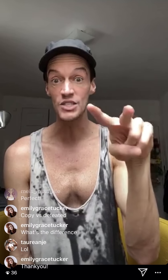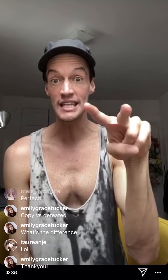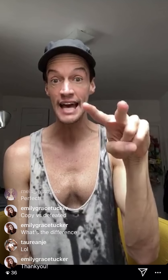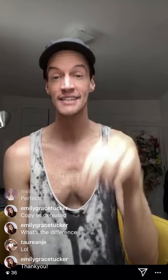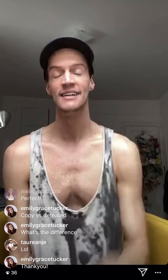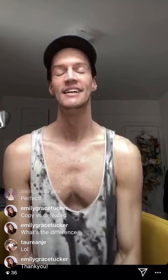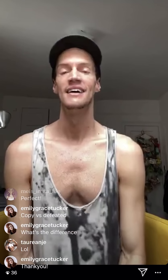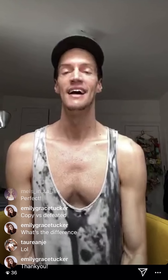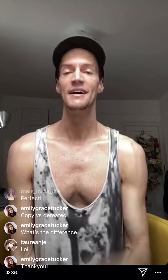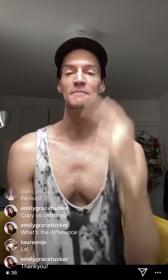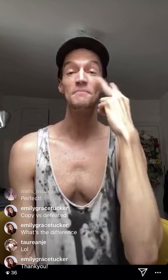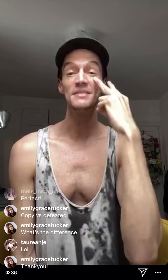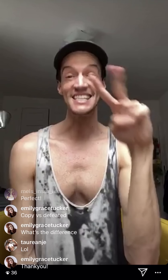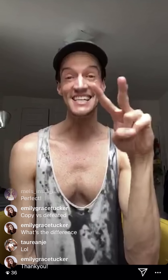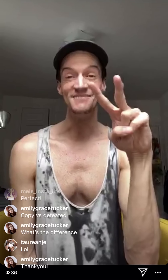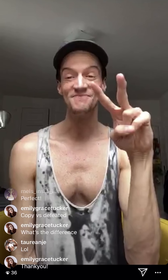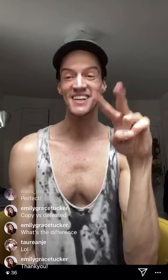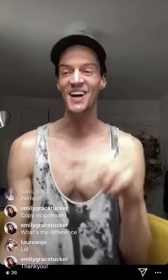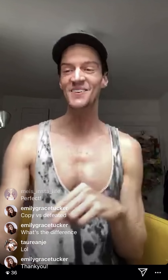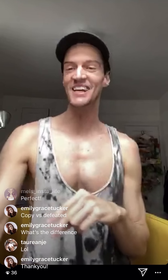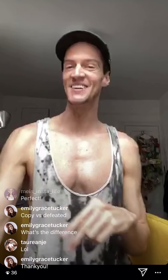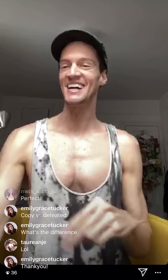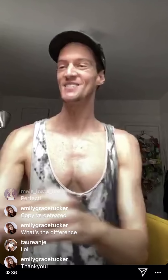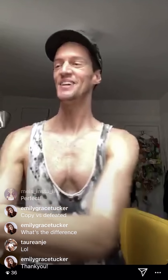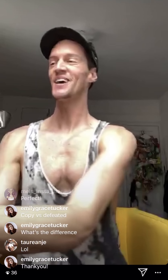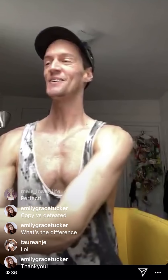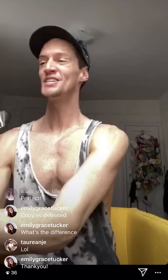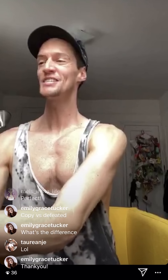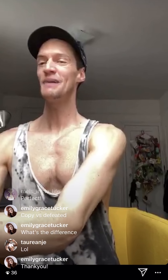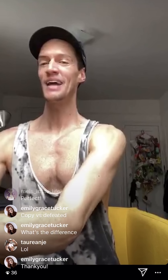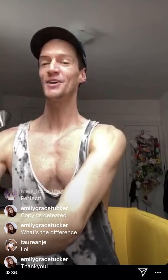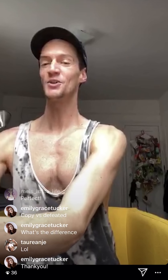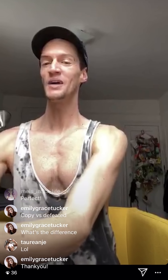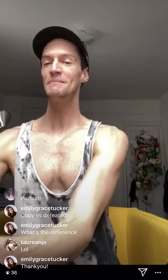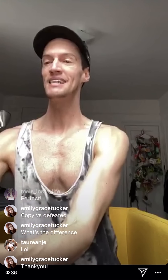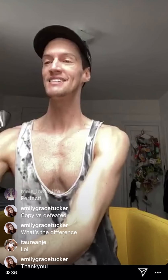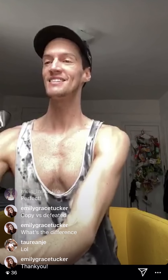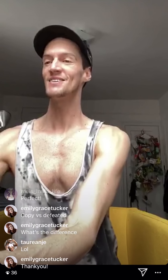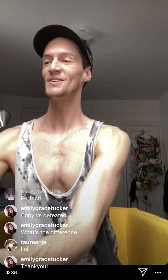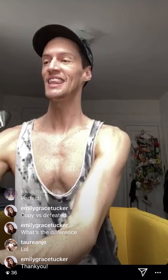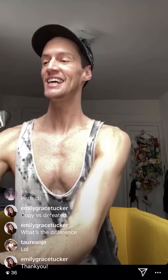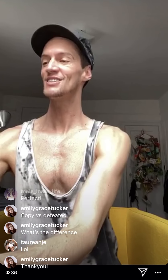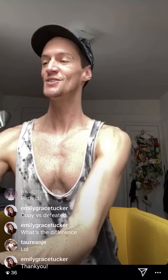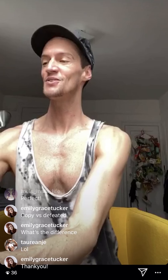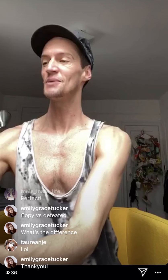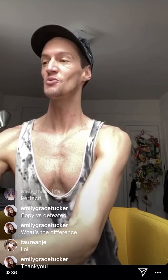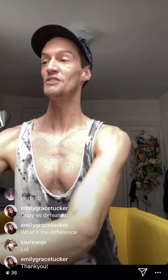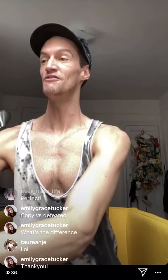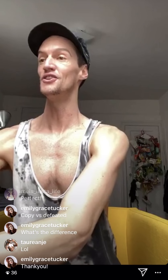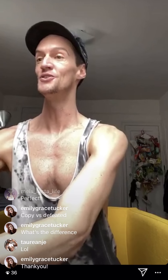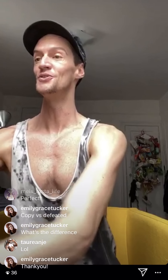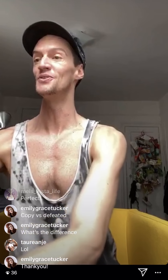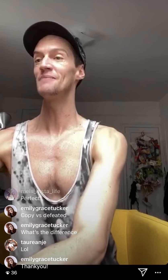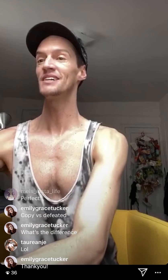that? See. All right, you guys, we are just about at our 20 minutes, so let's do some review. I'm going to throw out